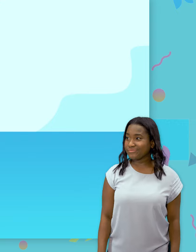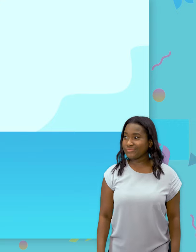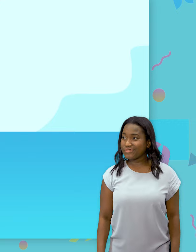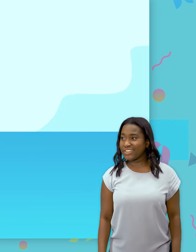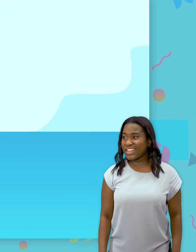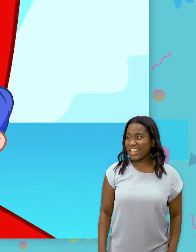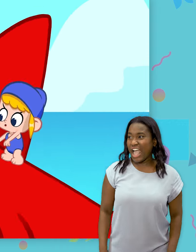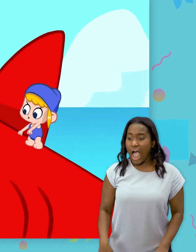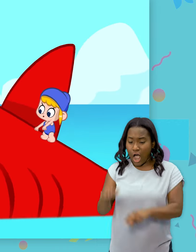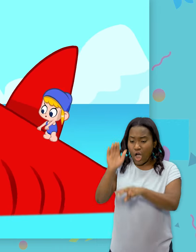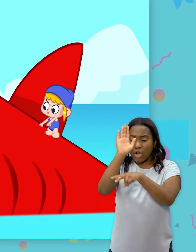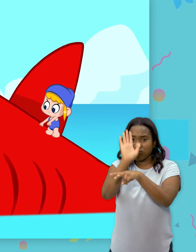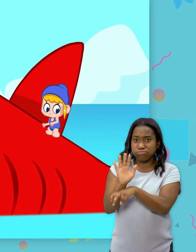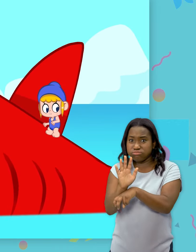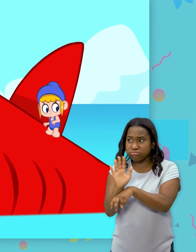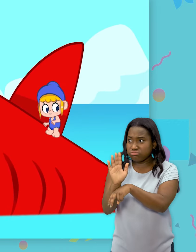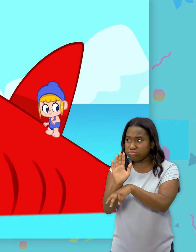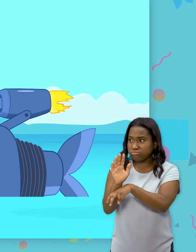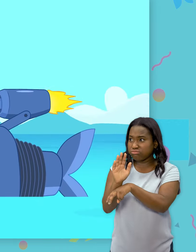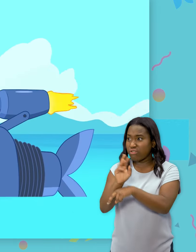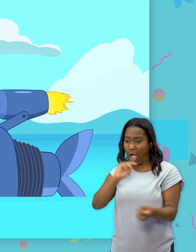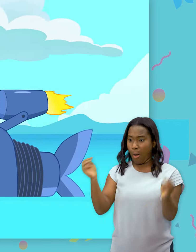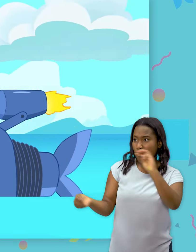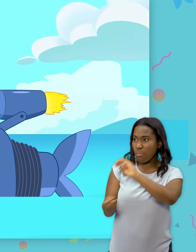Now more legs, Morphle.